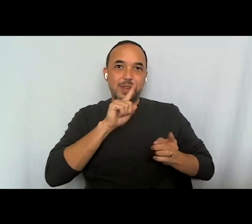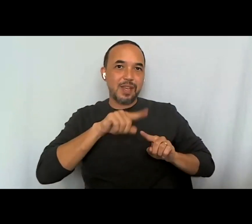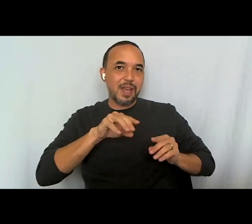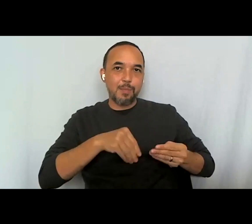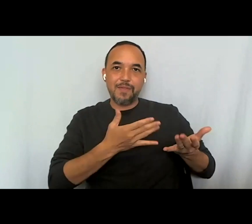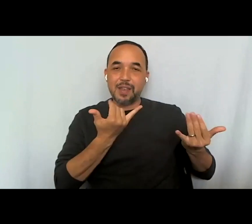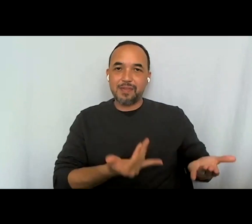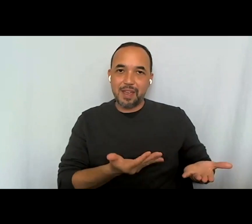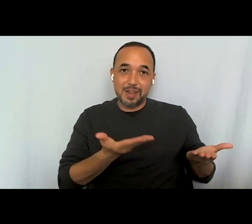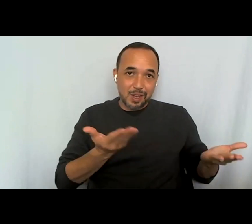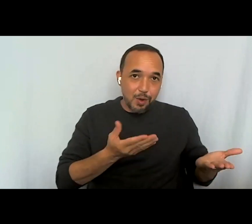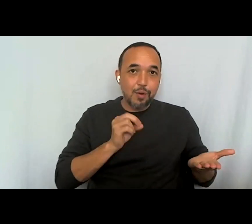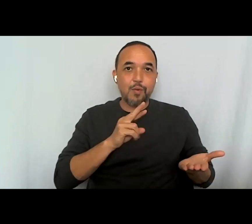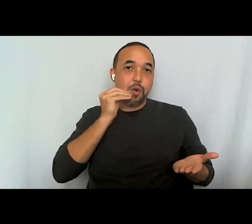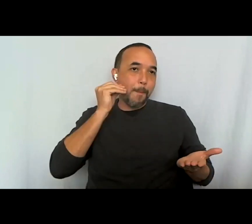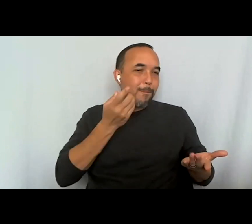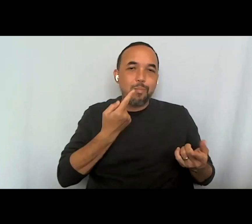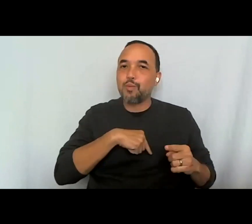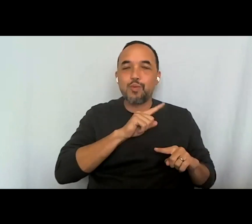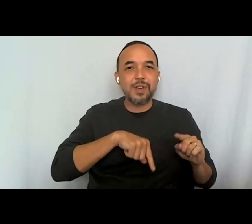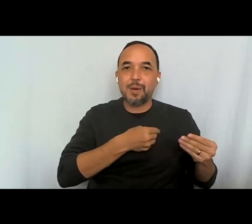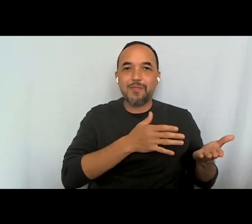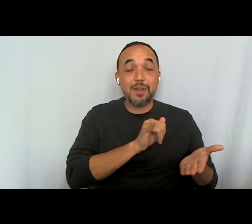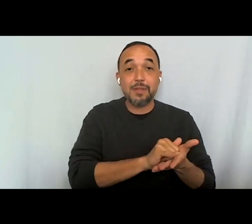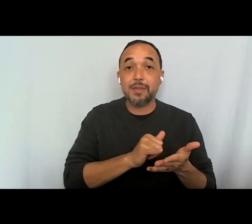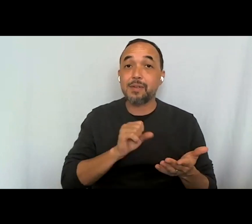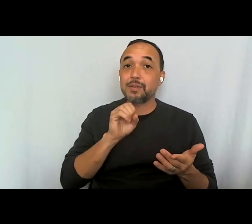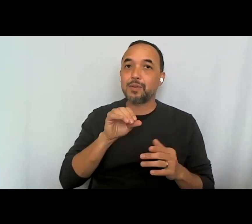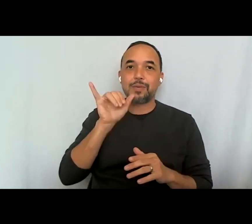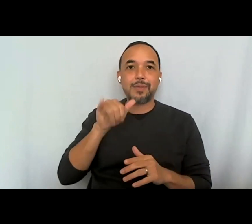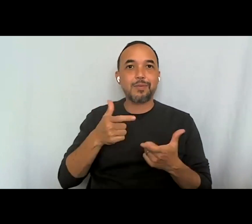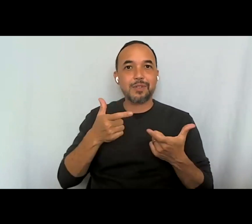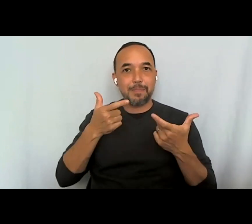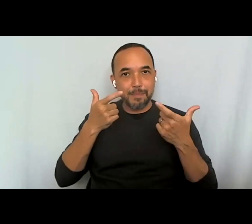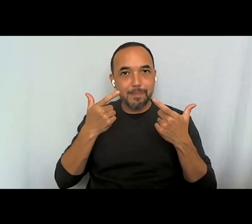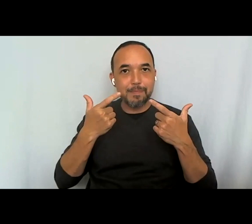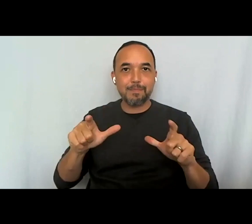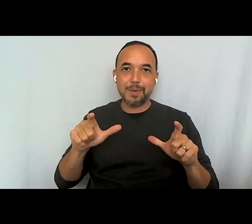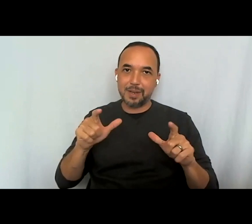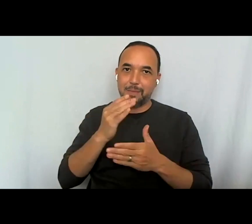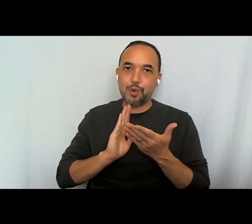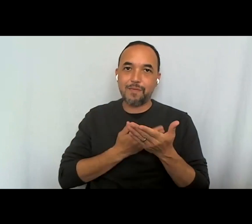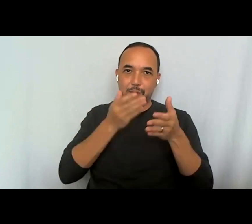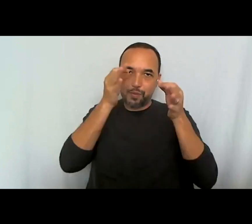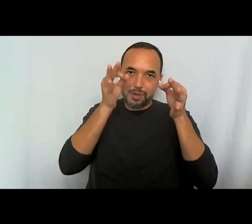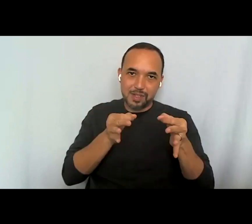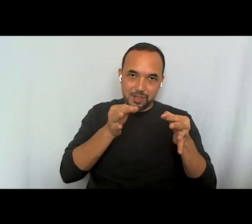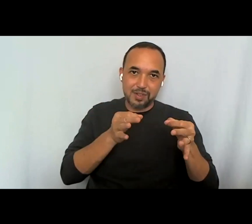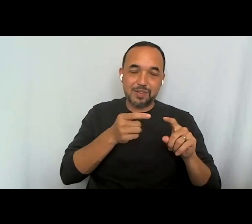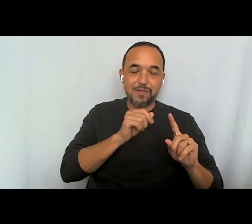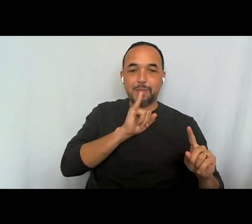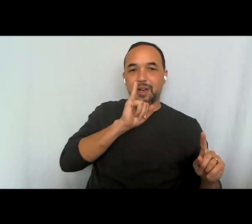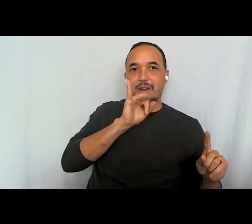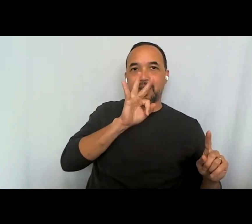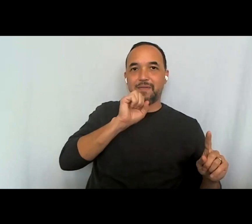our academic decision, and getting her from her IFSP to her IEP. Being accepted into Fremont was a